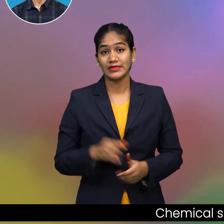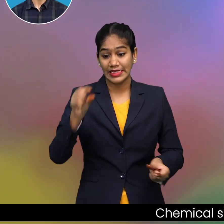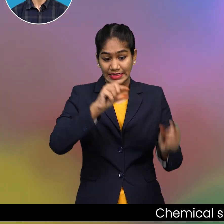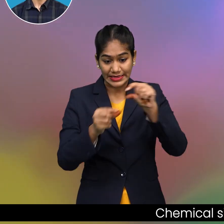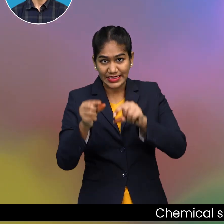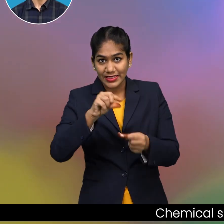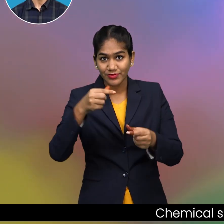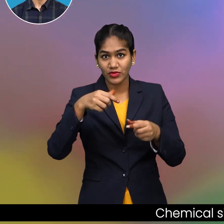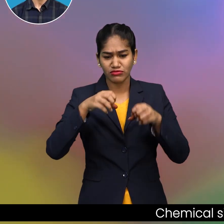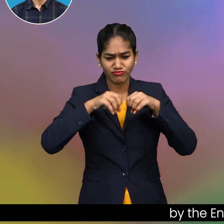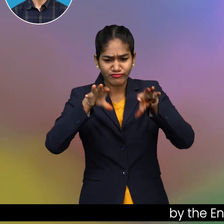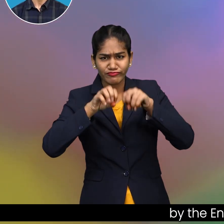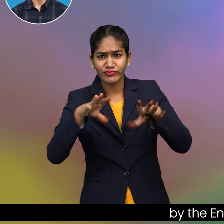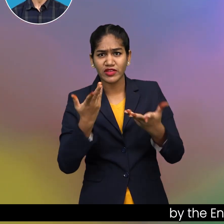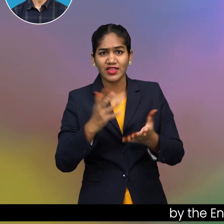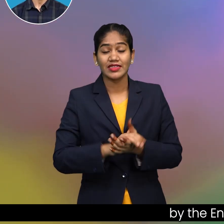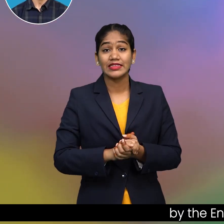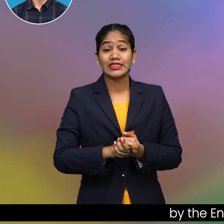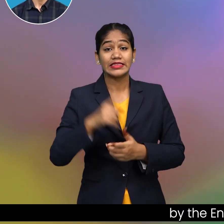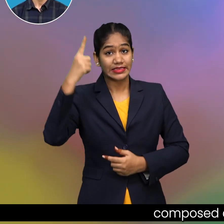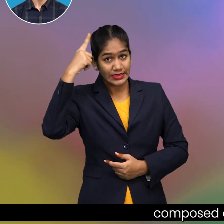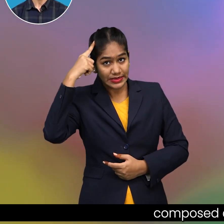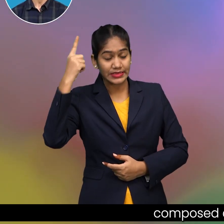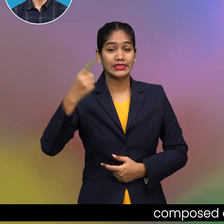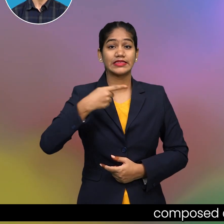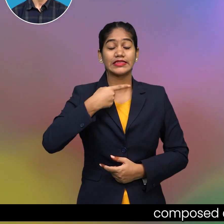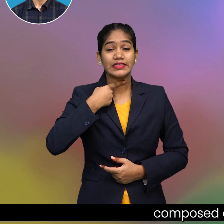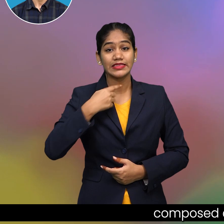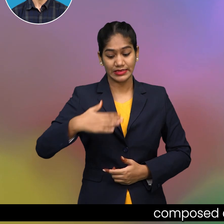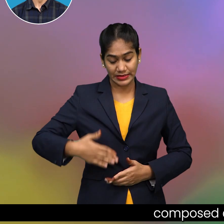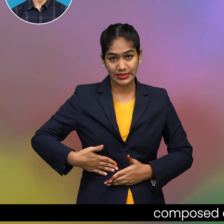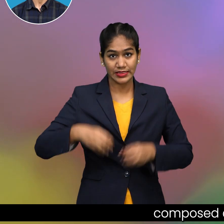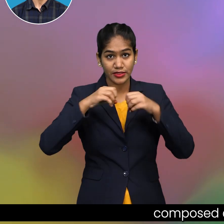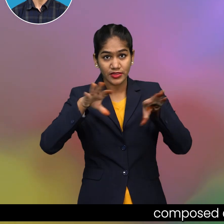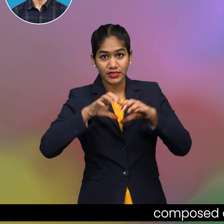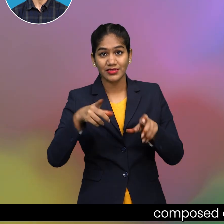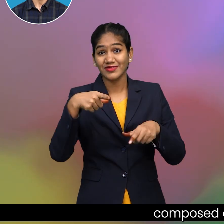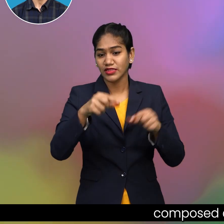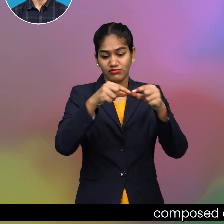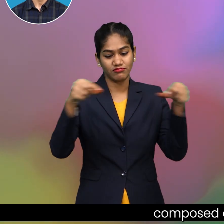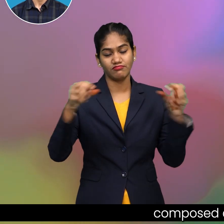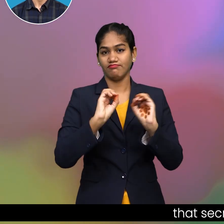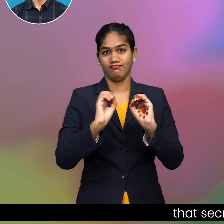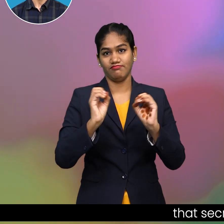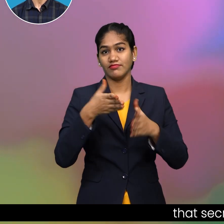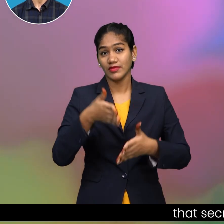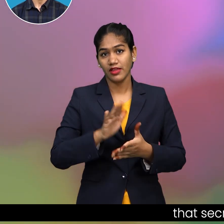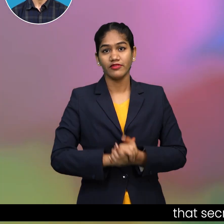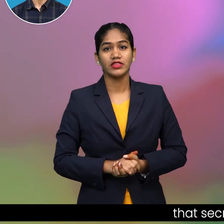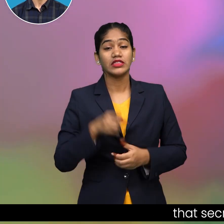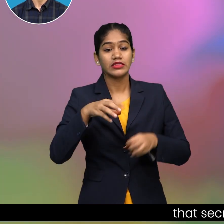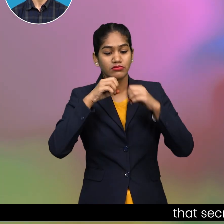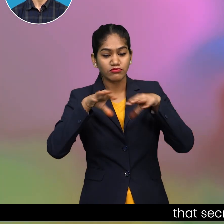Chemical signals are passed by the endocrine system composed of ductless glands that